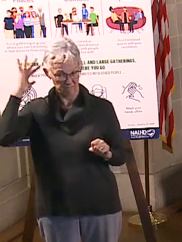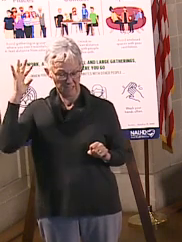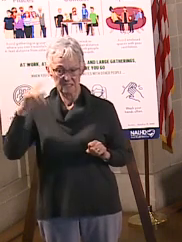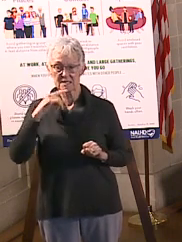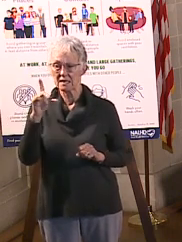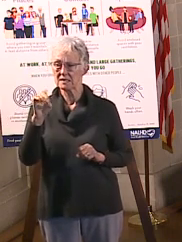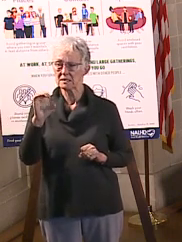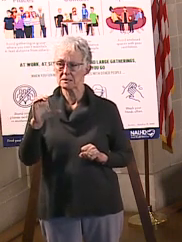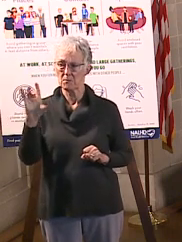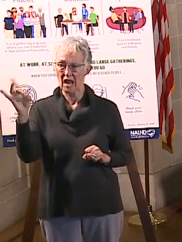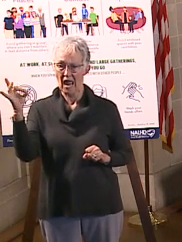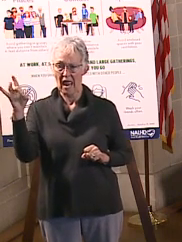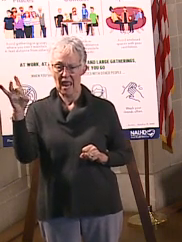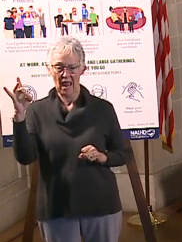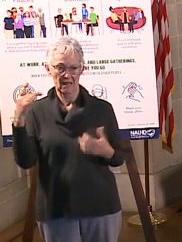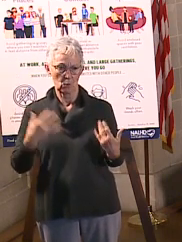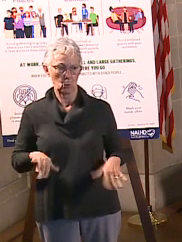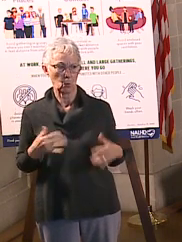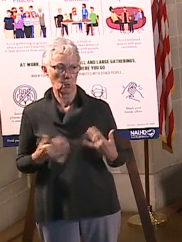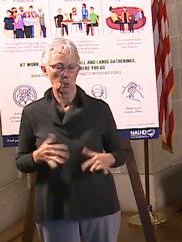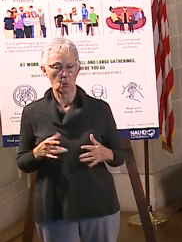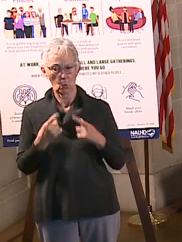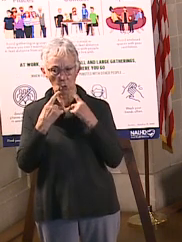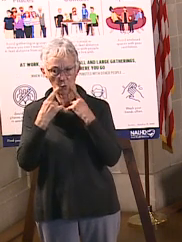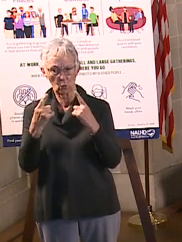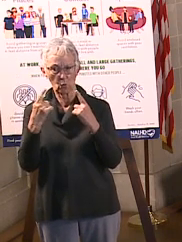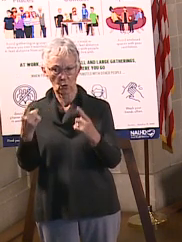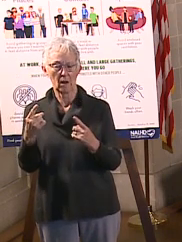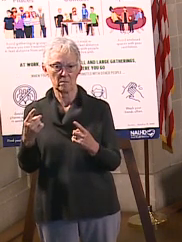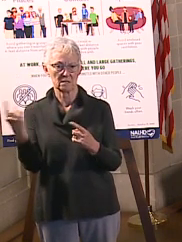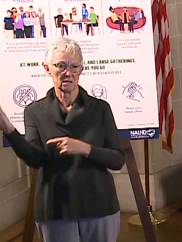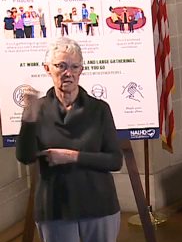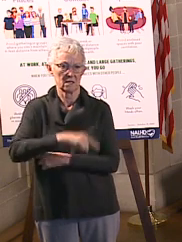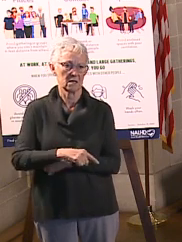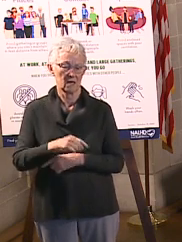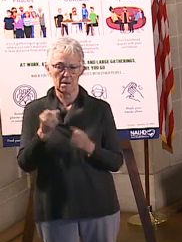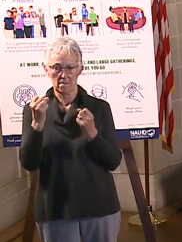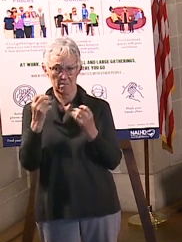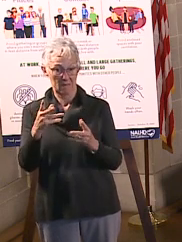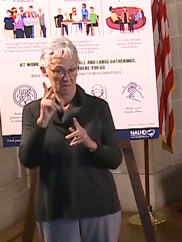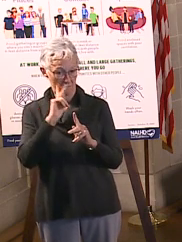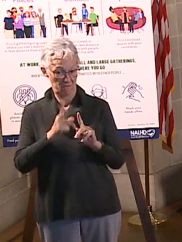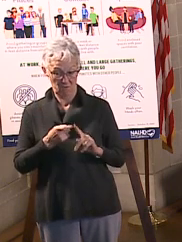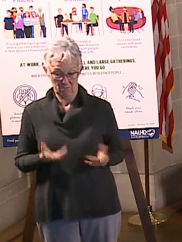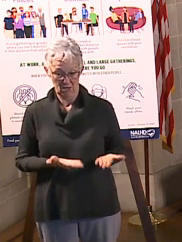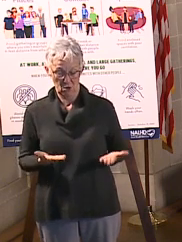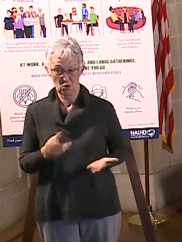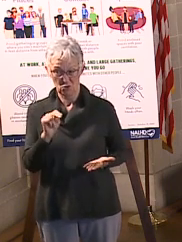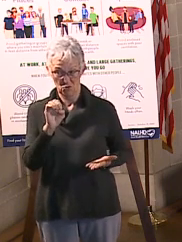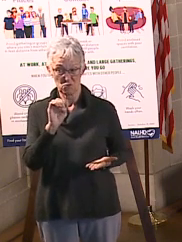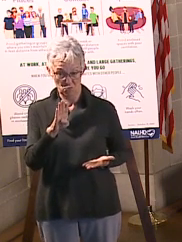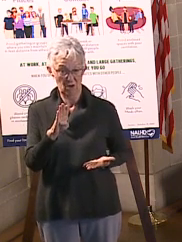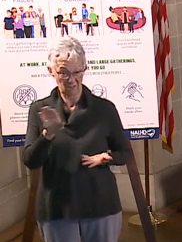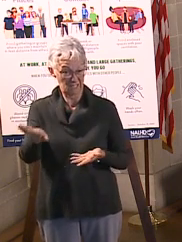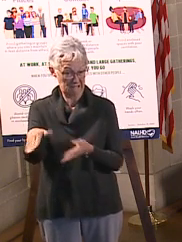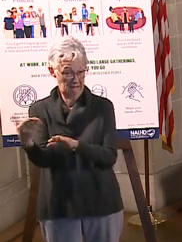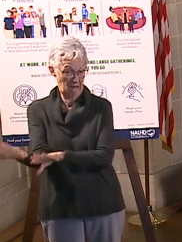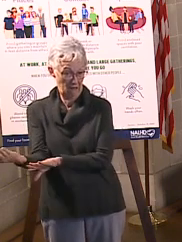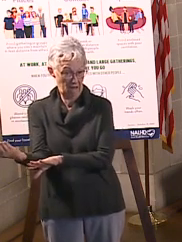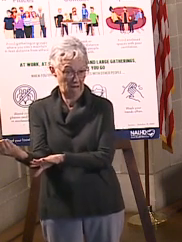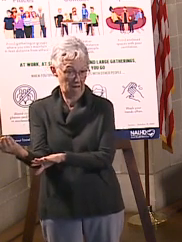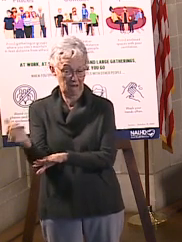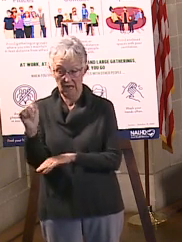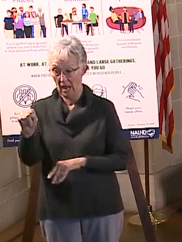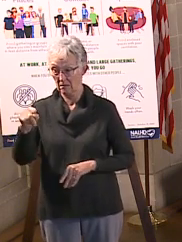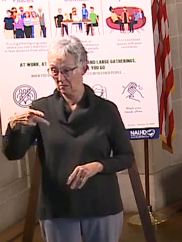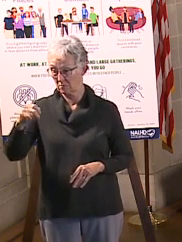live in infamy, a day in which 2,402 Americans, many of whom were Nebraskans, paid the ultimate sacrifice. A day